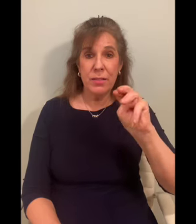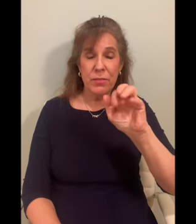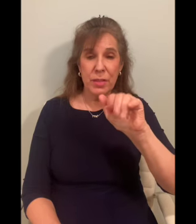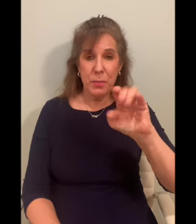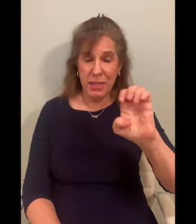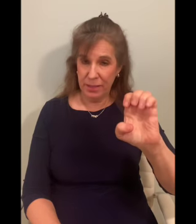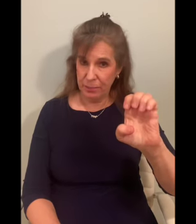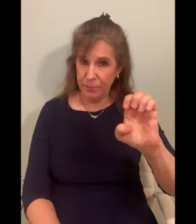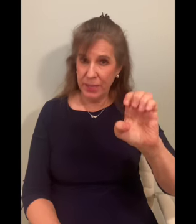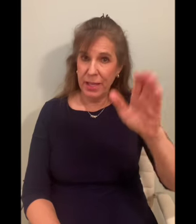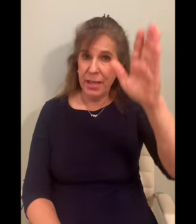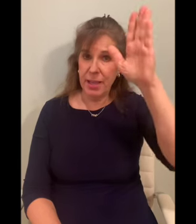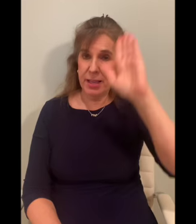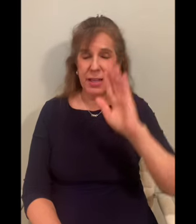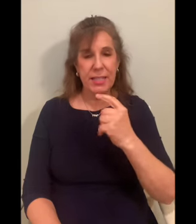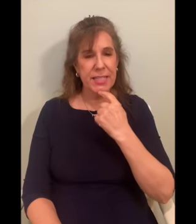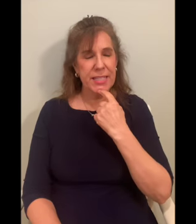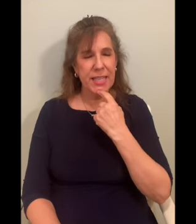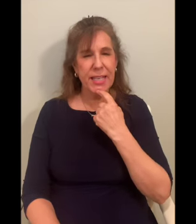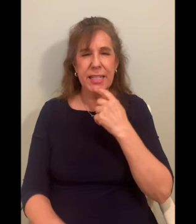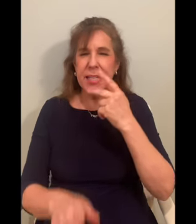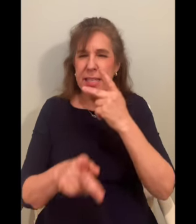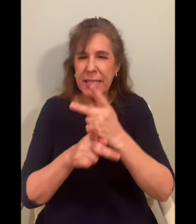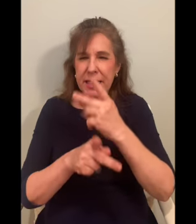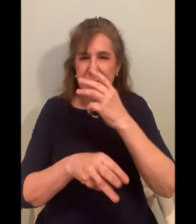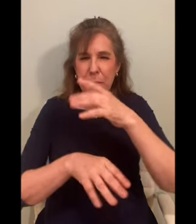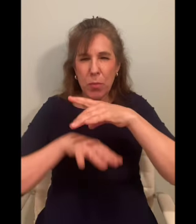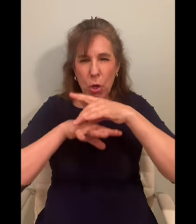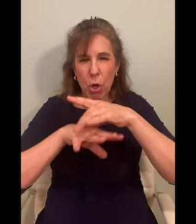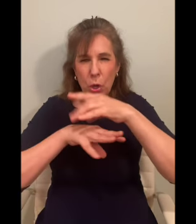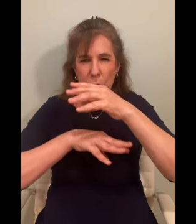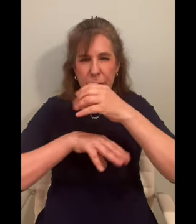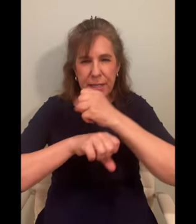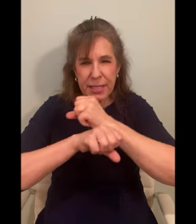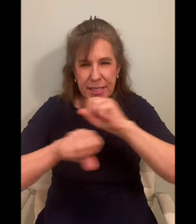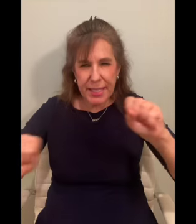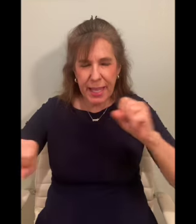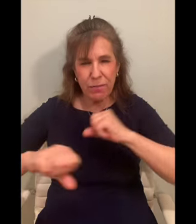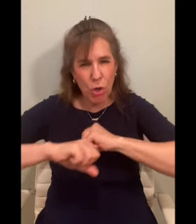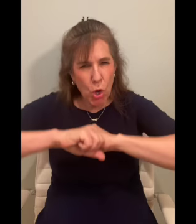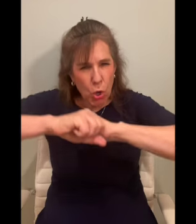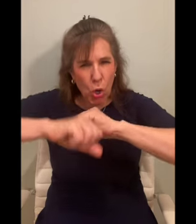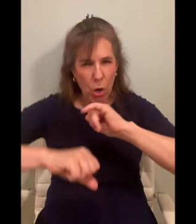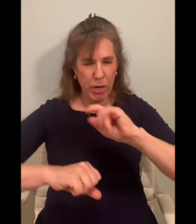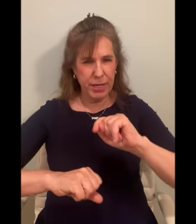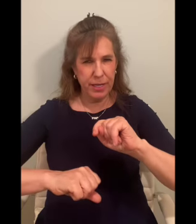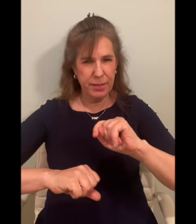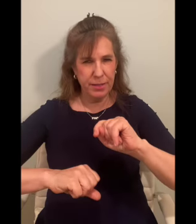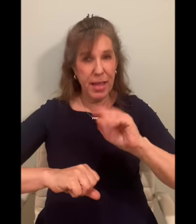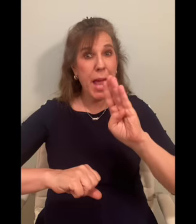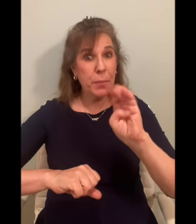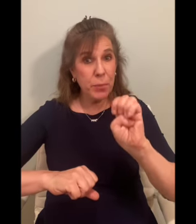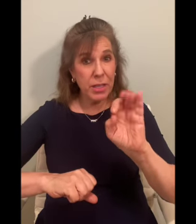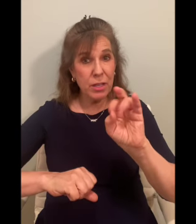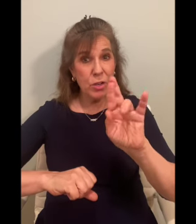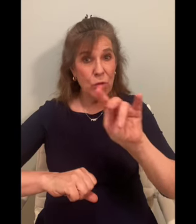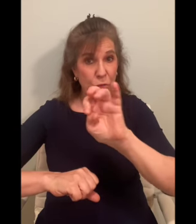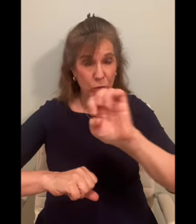guard it, keep it safe. These are the words of God to the first man. And He saw it was good, and that was the 6th